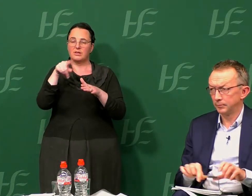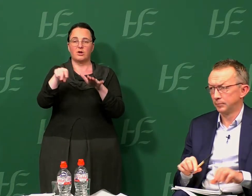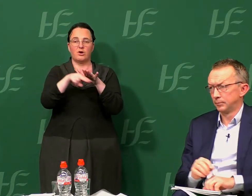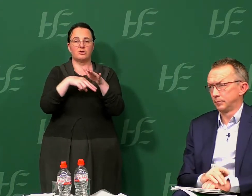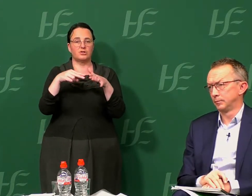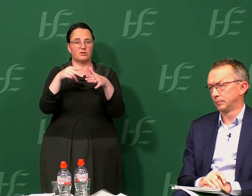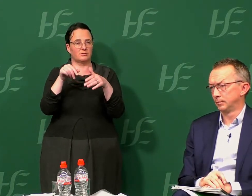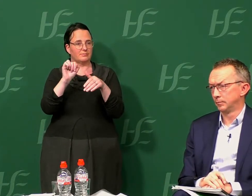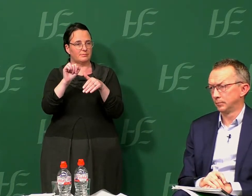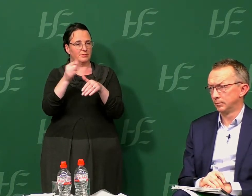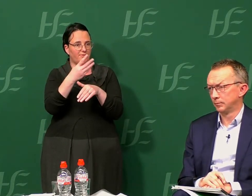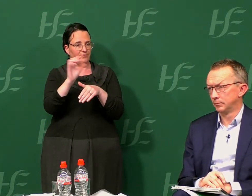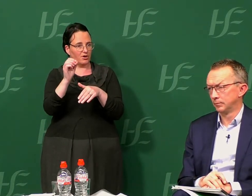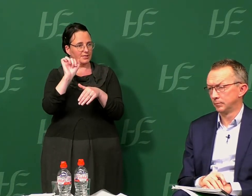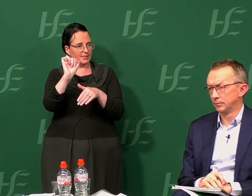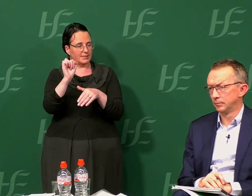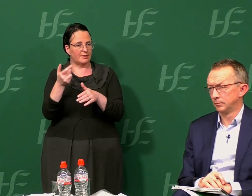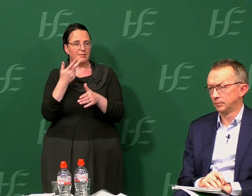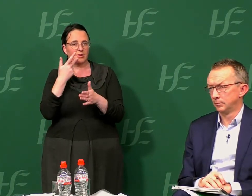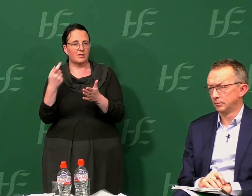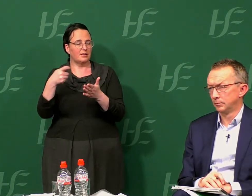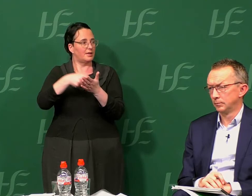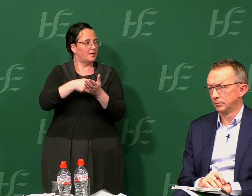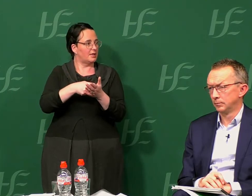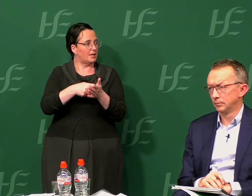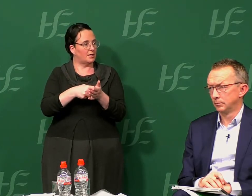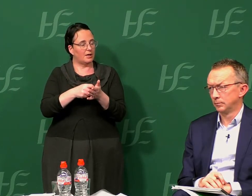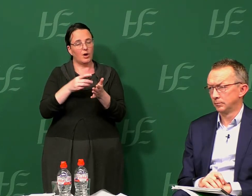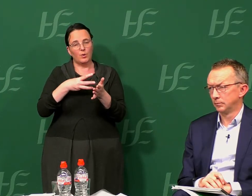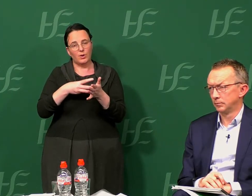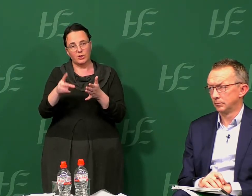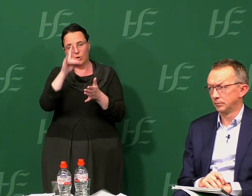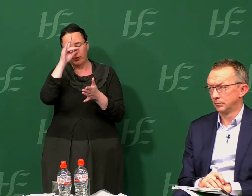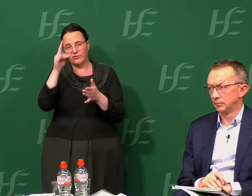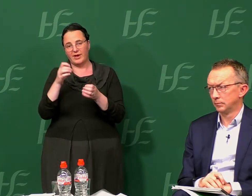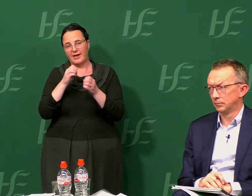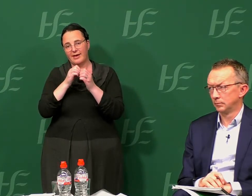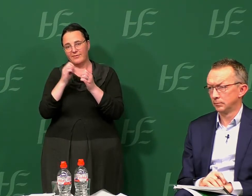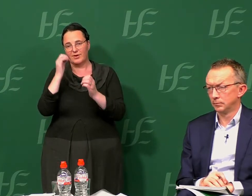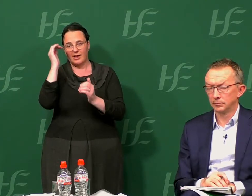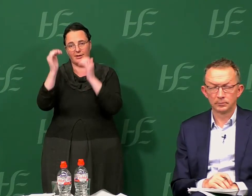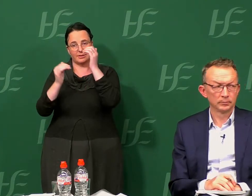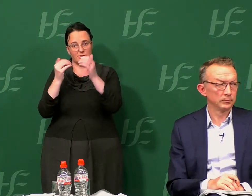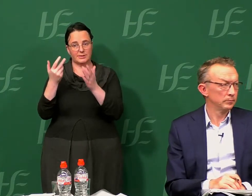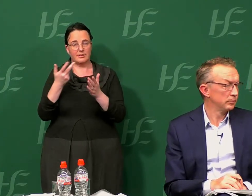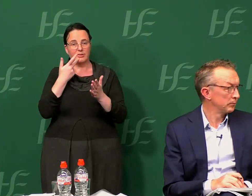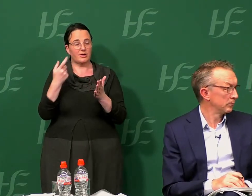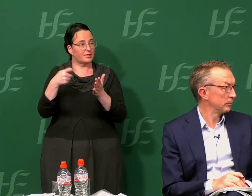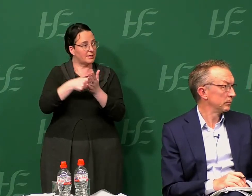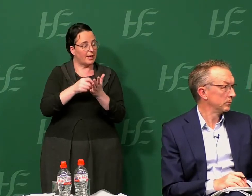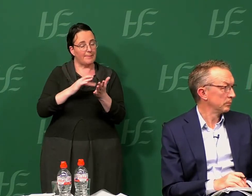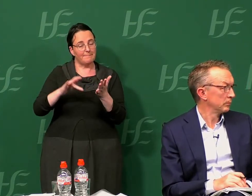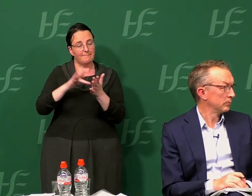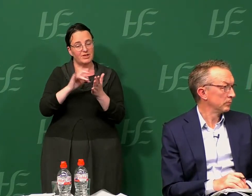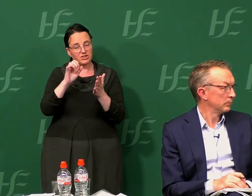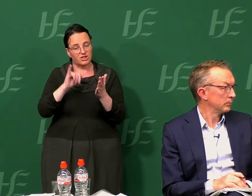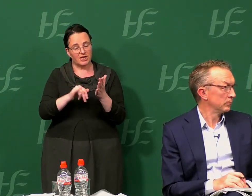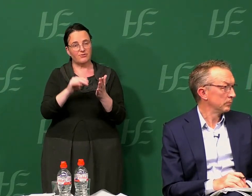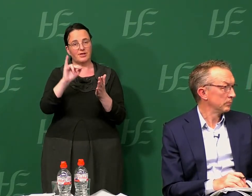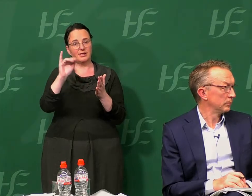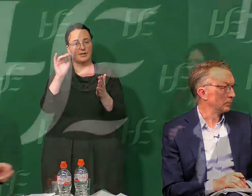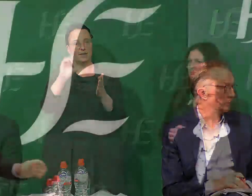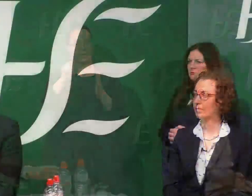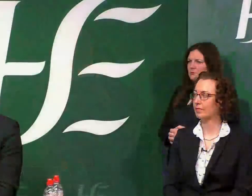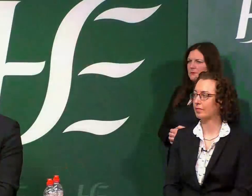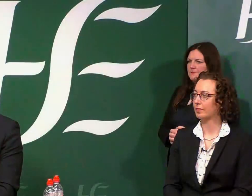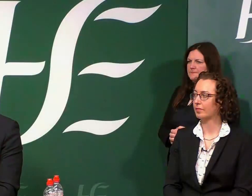40s a booster. Can you say at this point, even roughly, when you hope to offer every adult a booster? Will it be kind of mid-January, late January? Do you have a rough